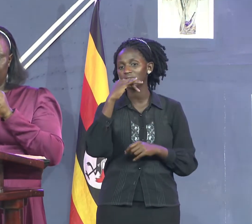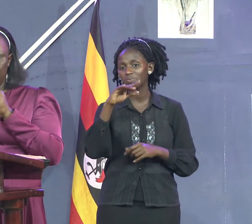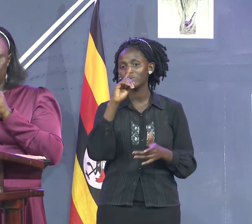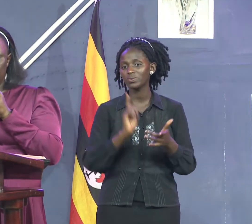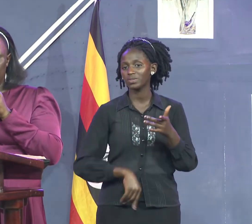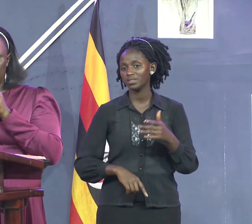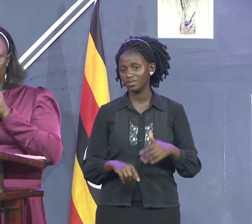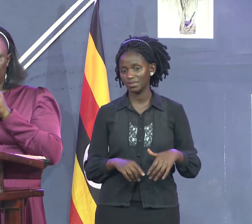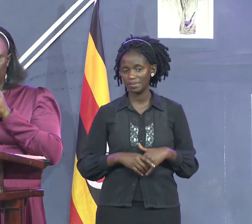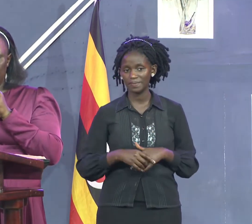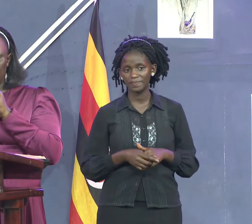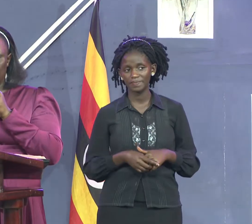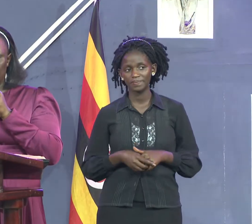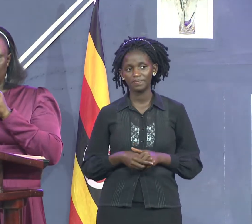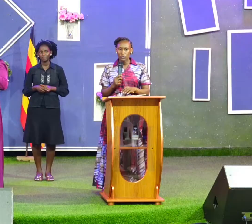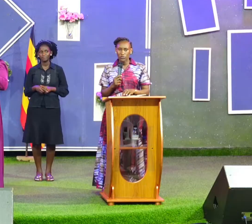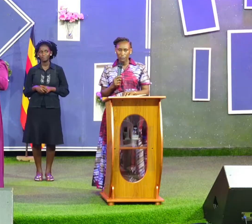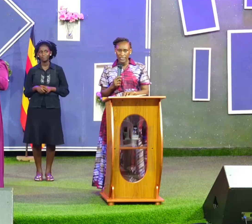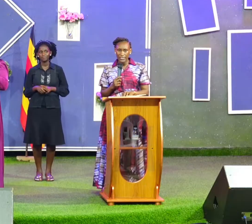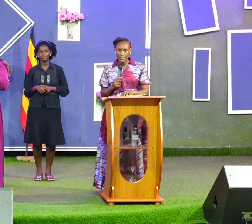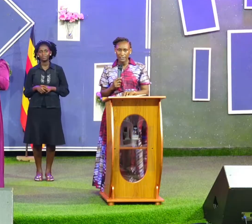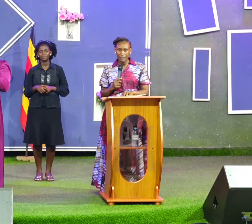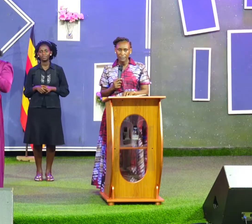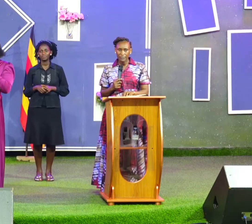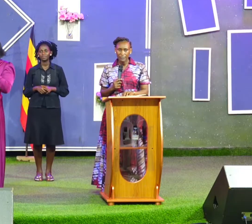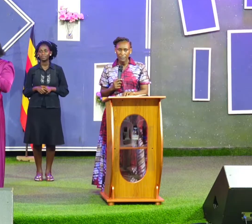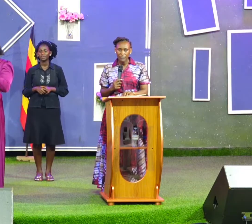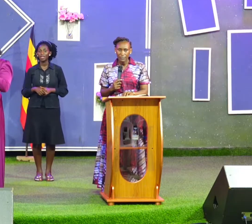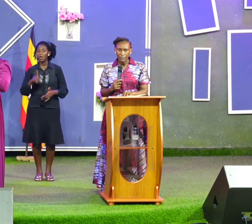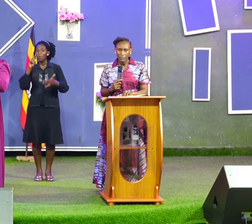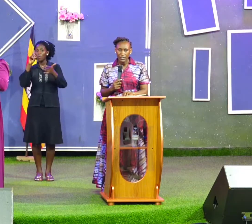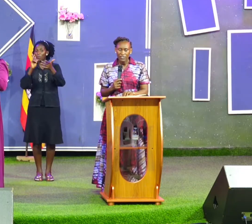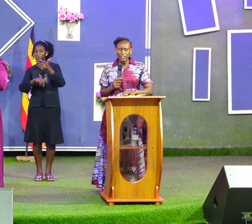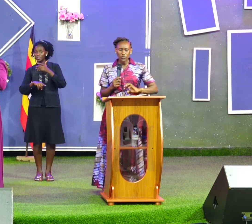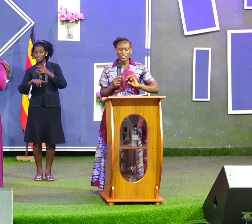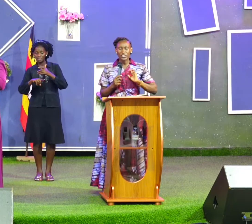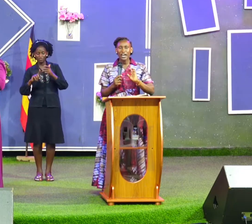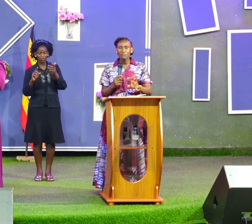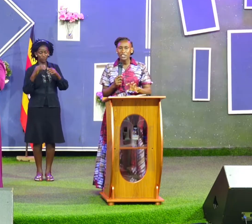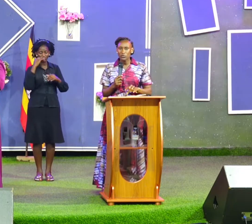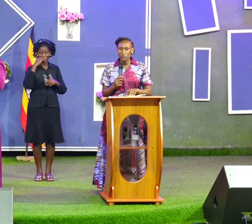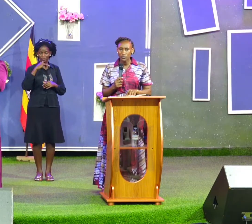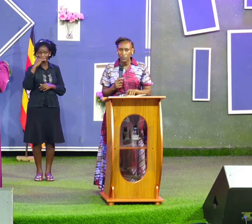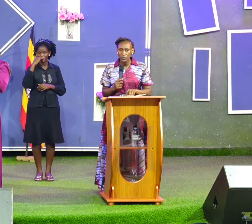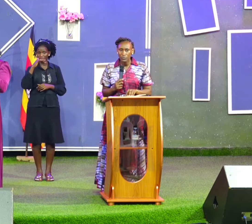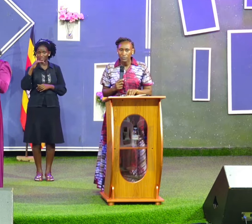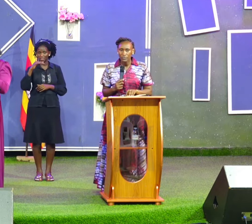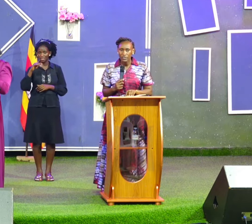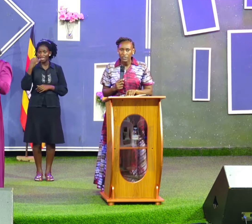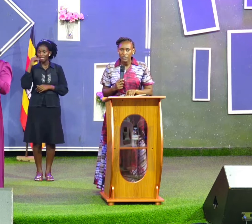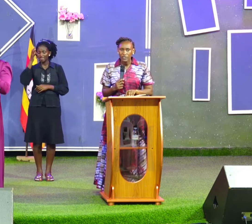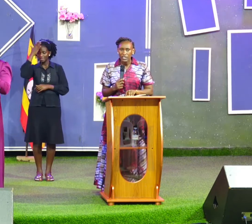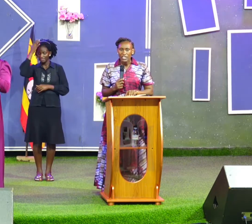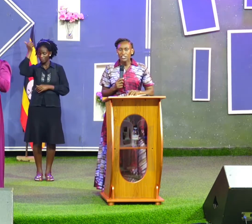you're opening your mouth, what is coming out of it? Eche chukuvamu. That which comes out of you. Chechi